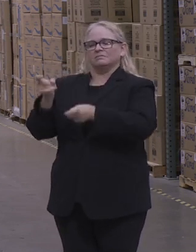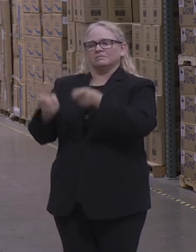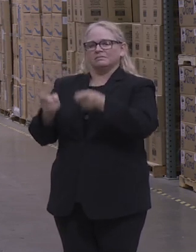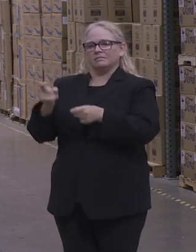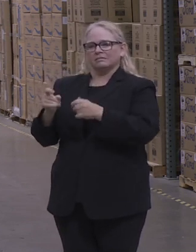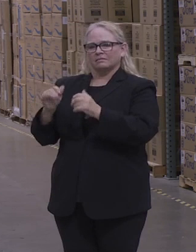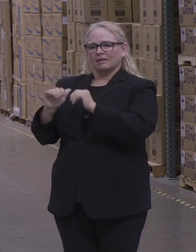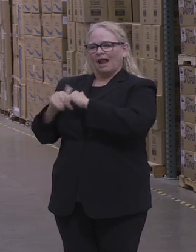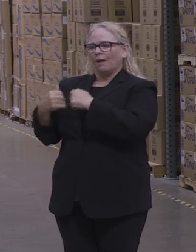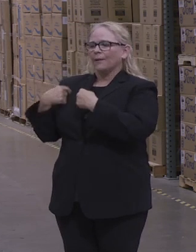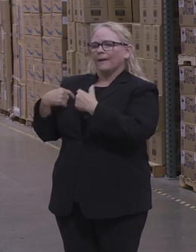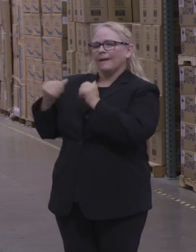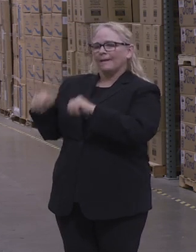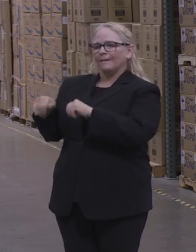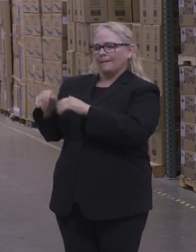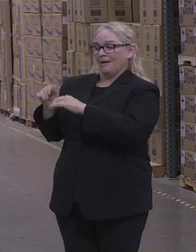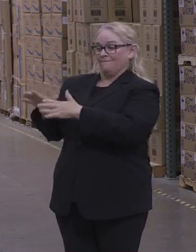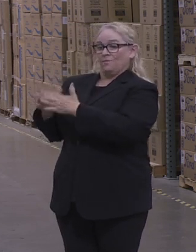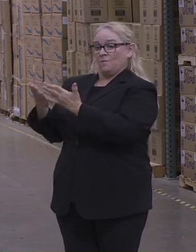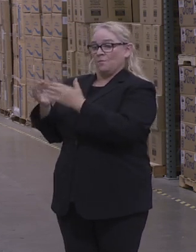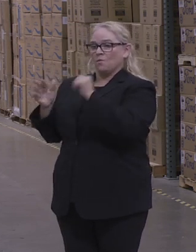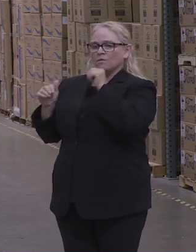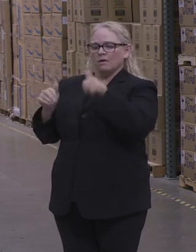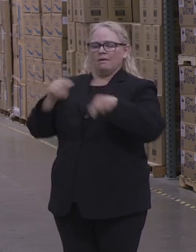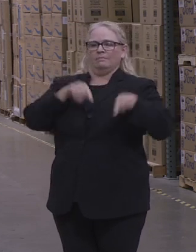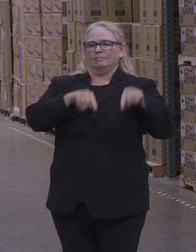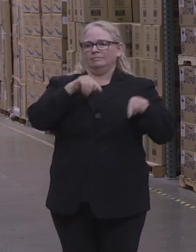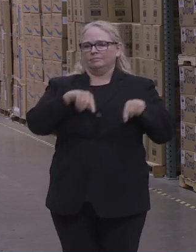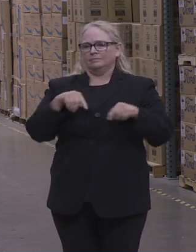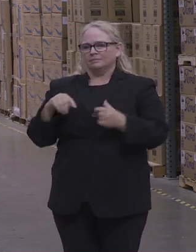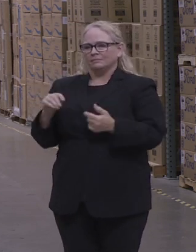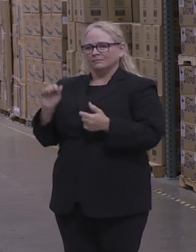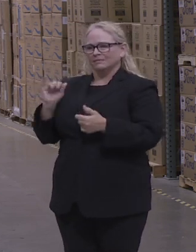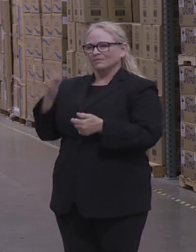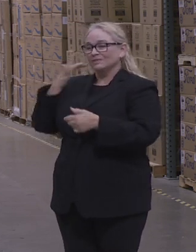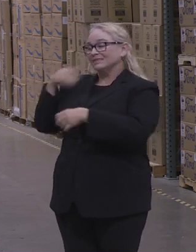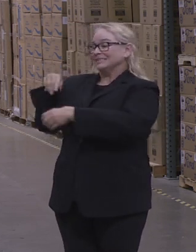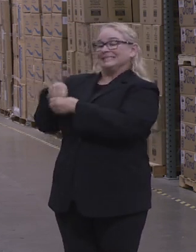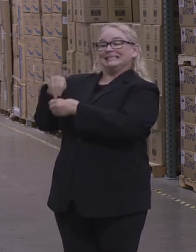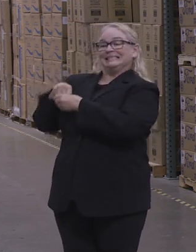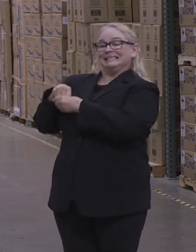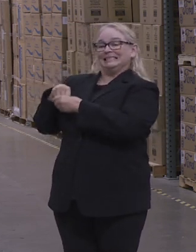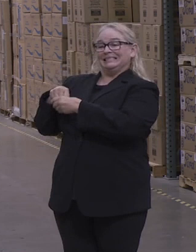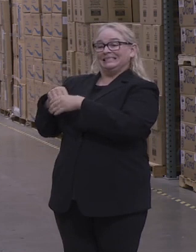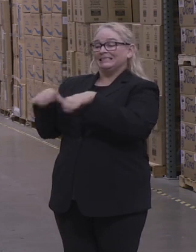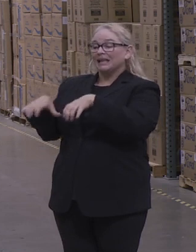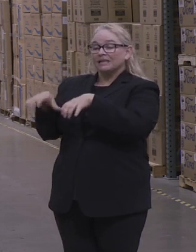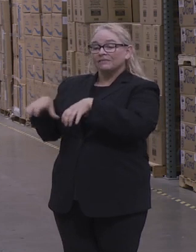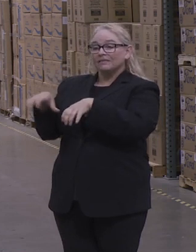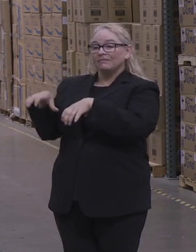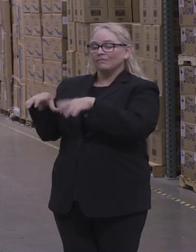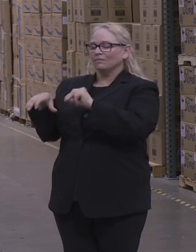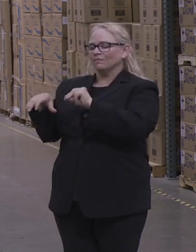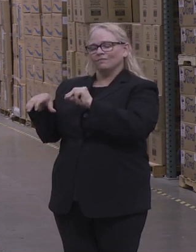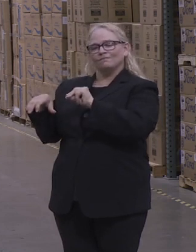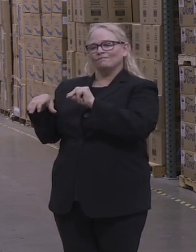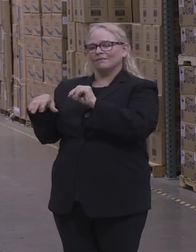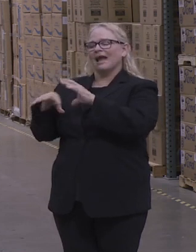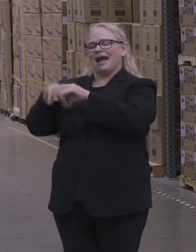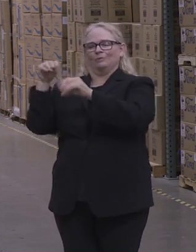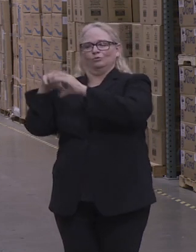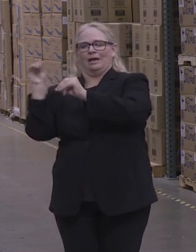to moving activities into outdoor spaces, faith-based activities into outdoor spaces,